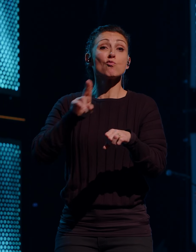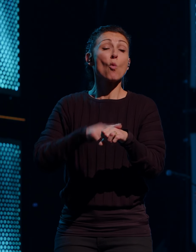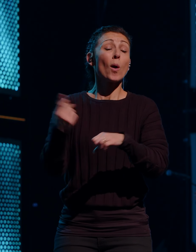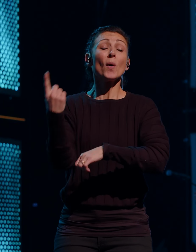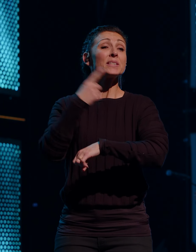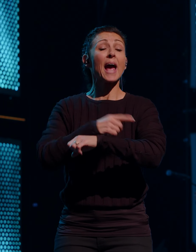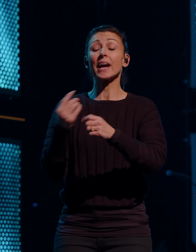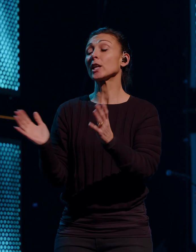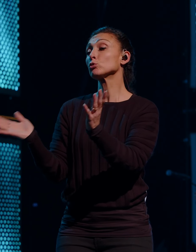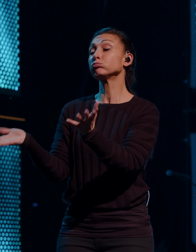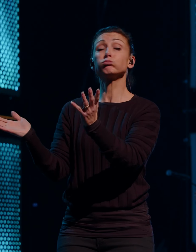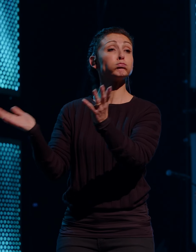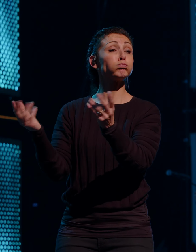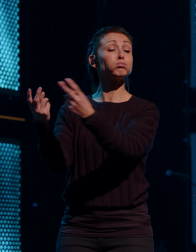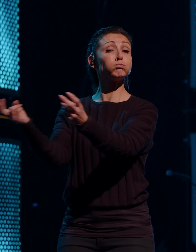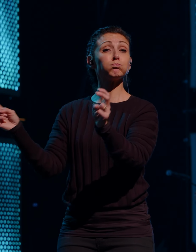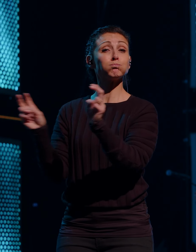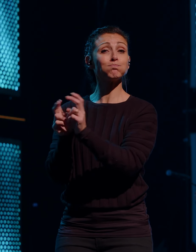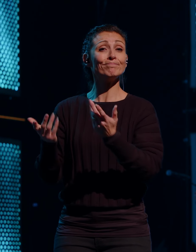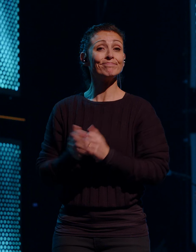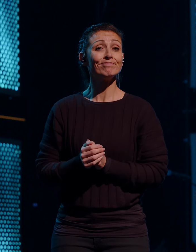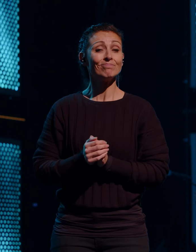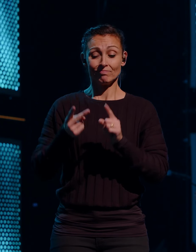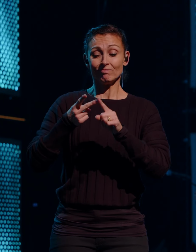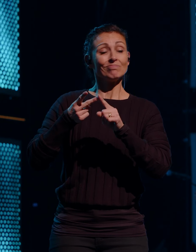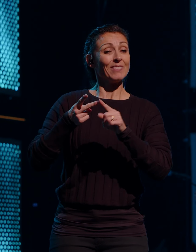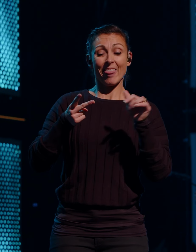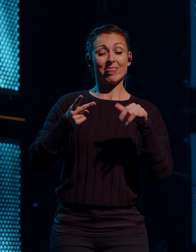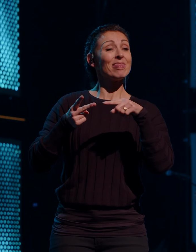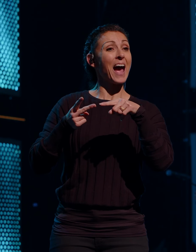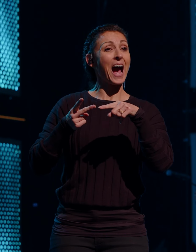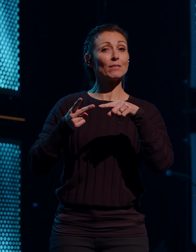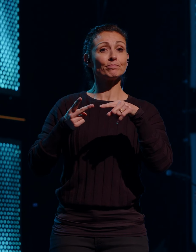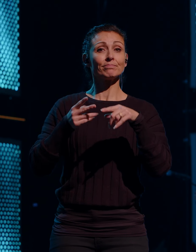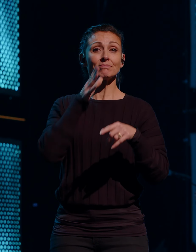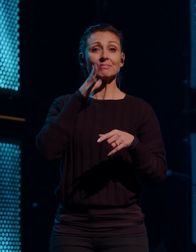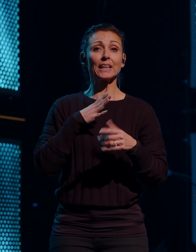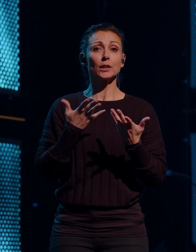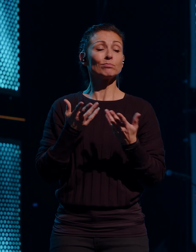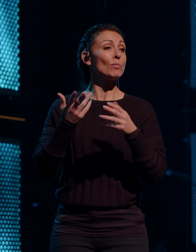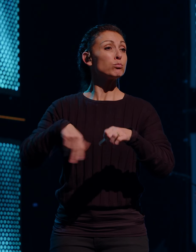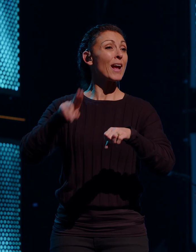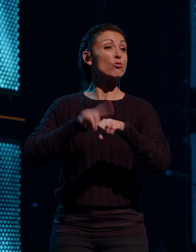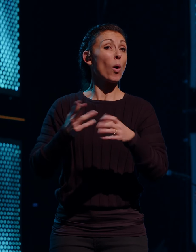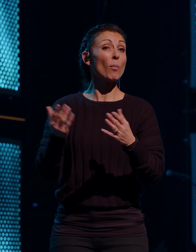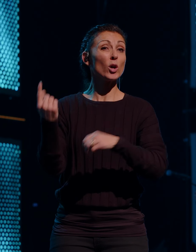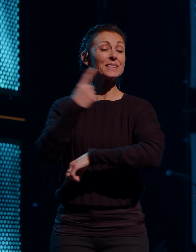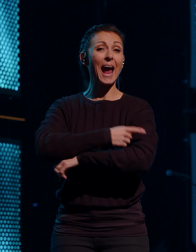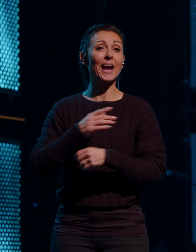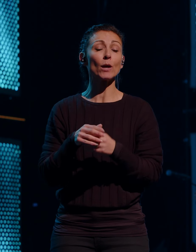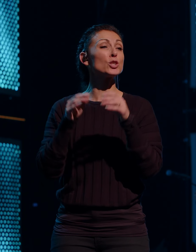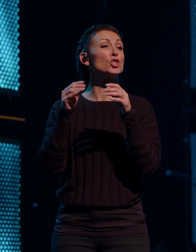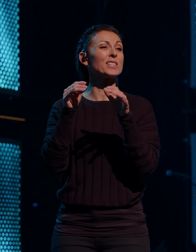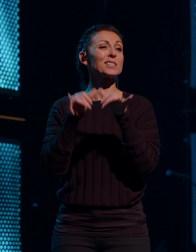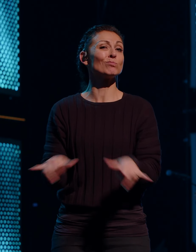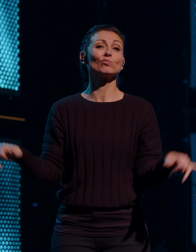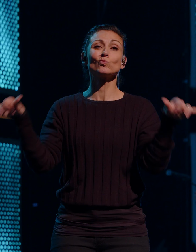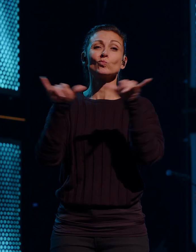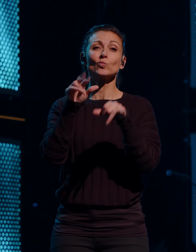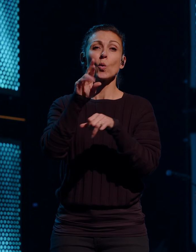church planting team? They're focused on discipleship. They went to pray. That was a part of their daily routine. We're going to go and we're going to pray.